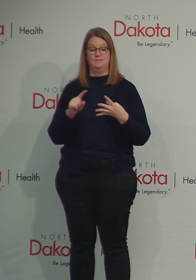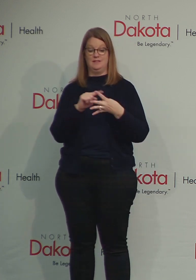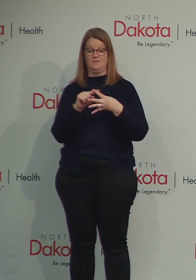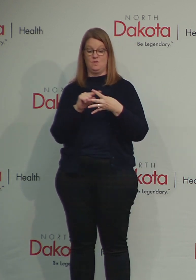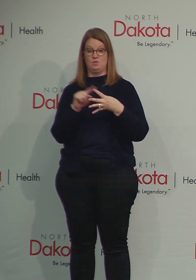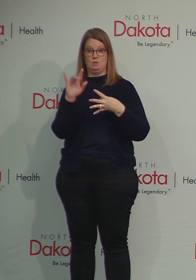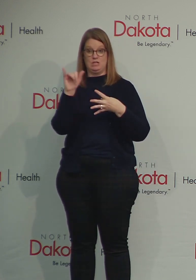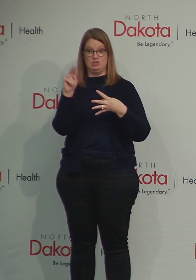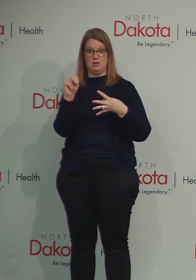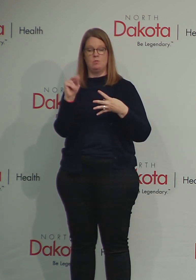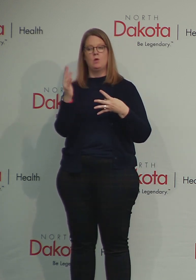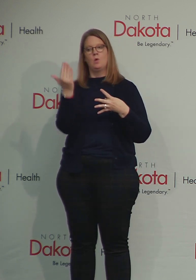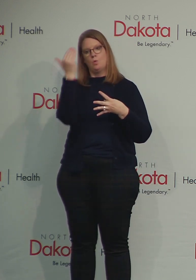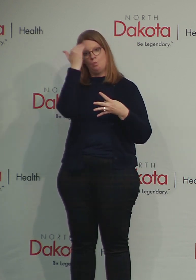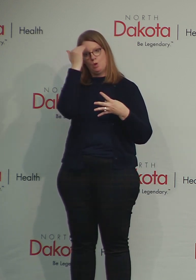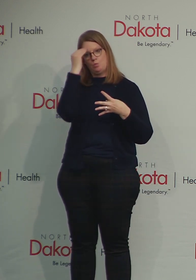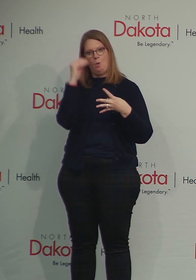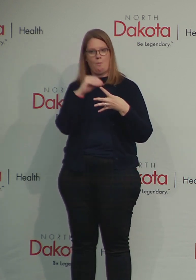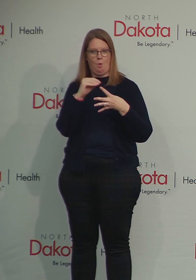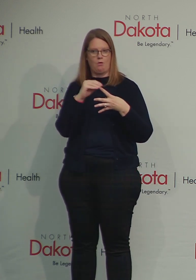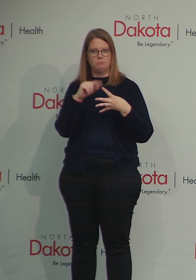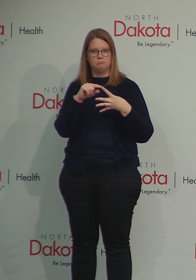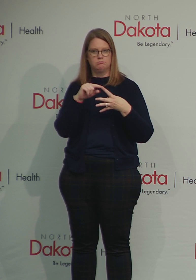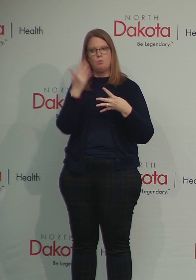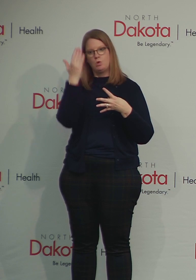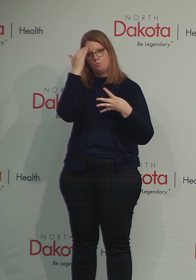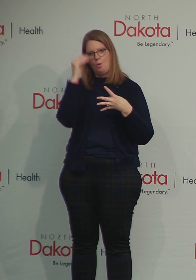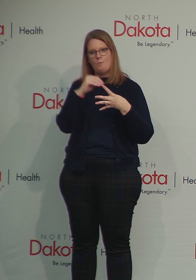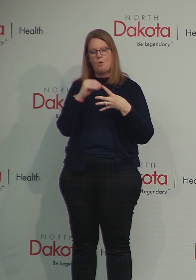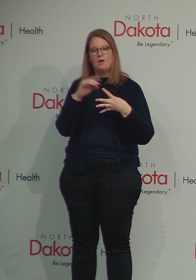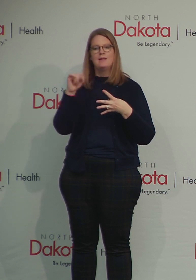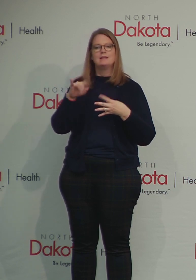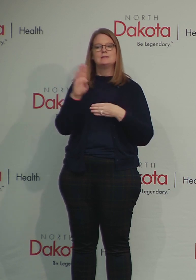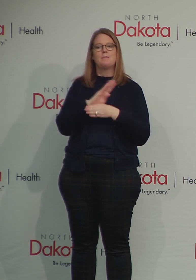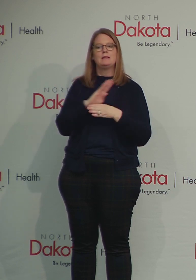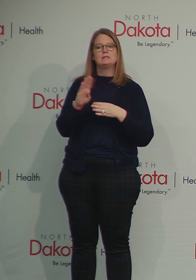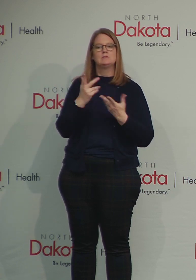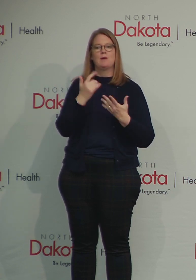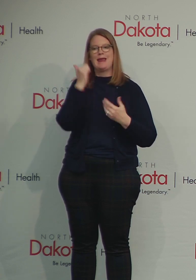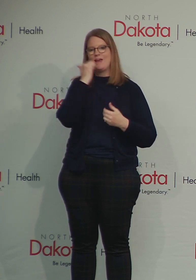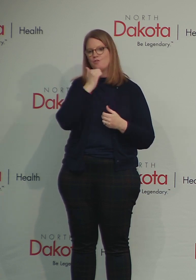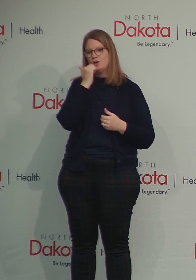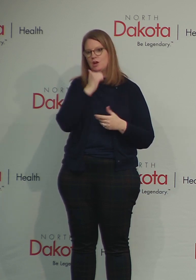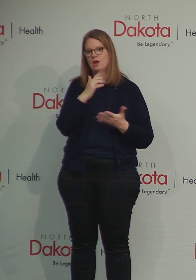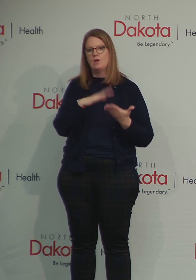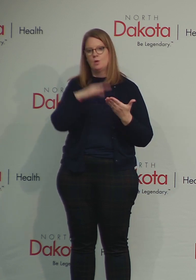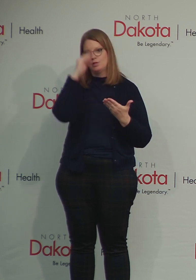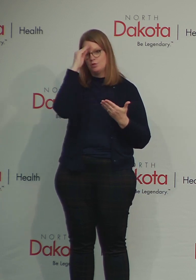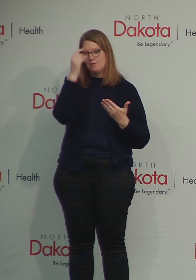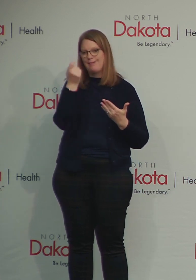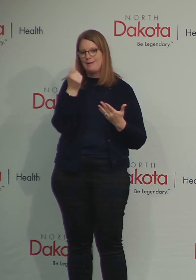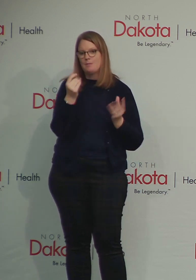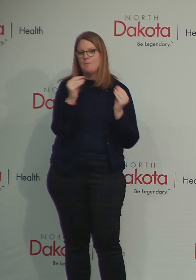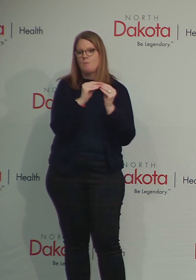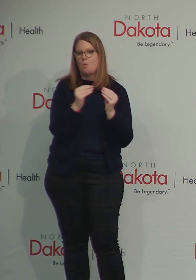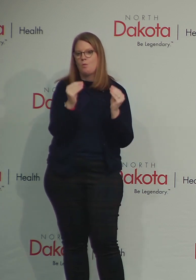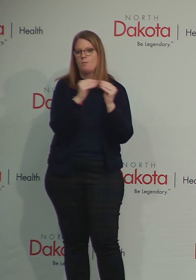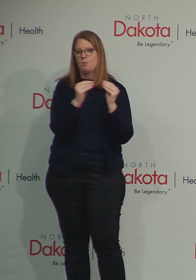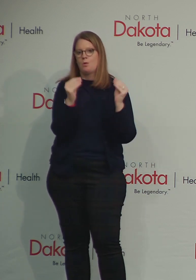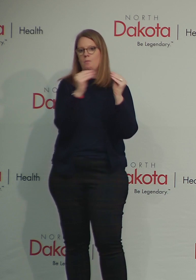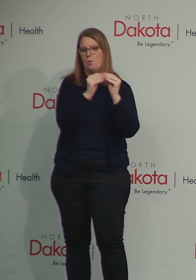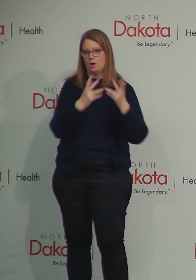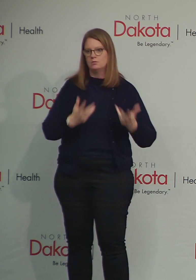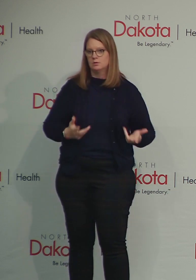in January than we know now. This is a business where every day you learn a little something more, and every couple weeks you learn a lot